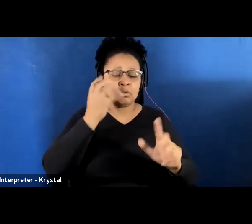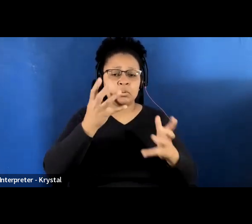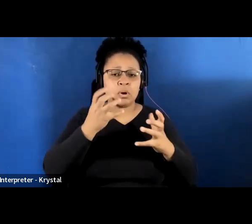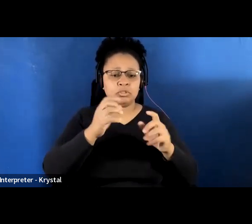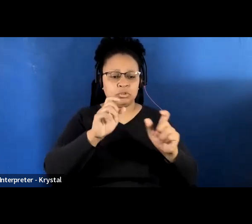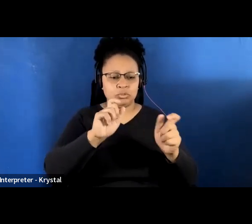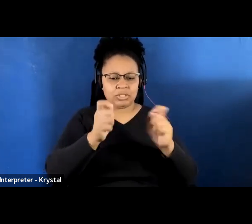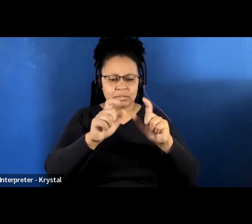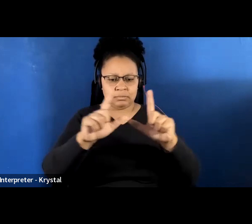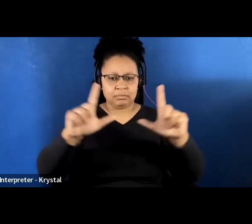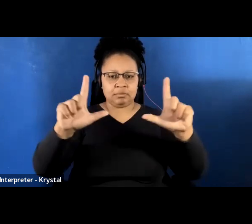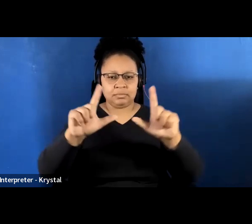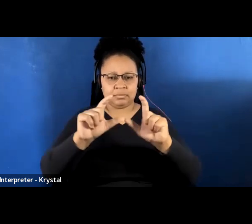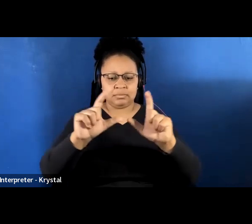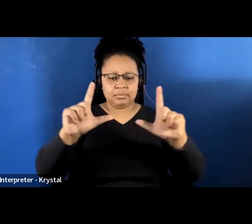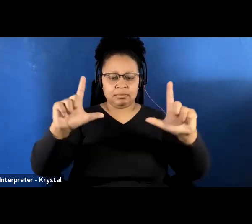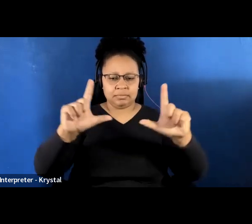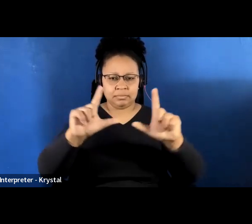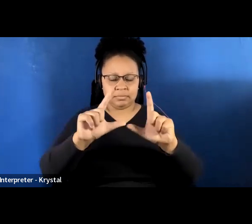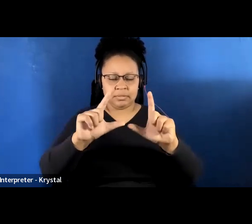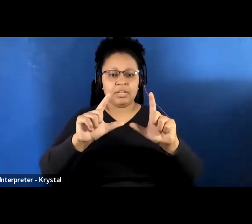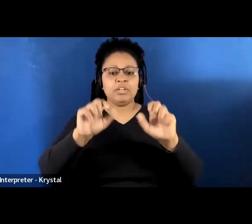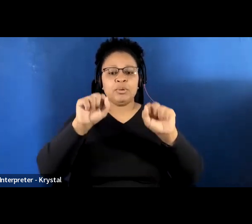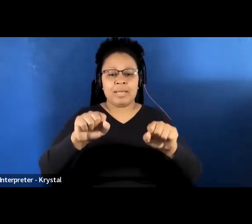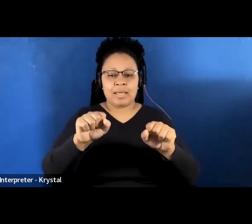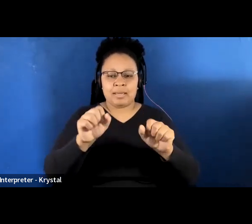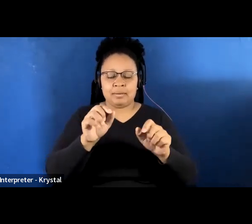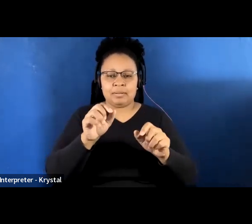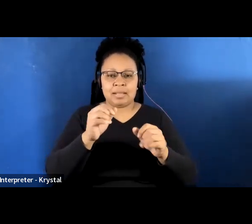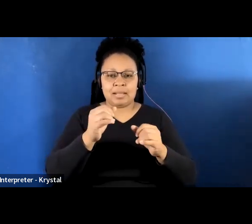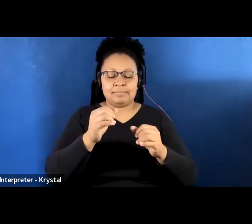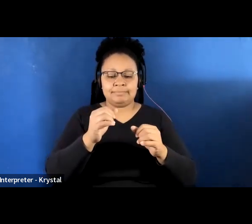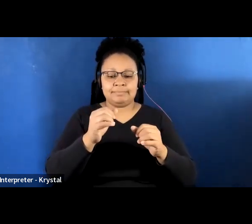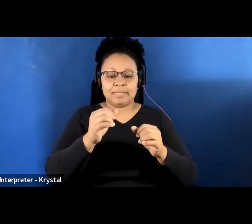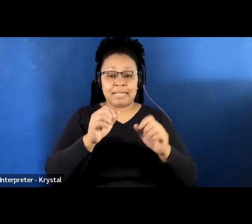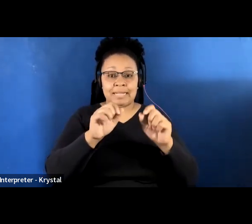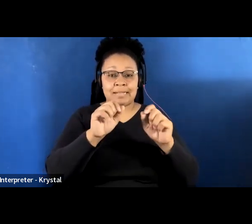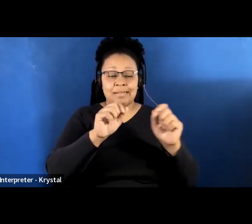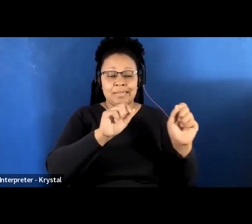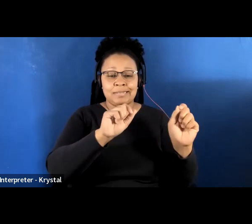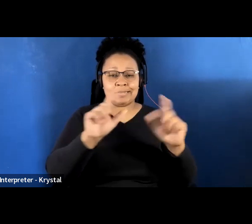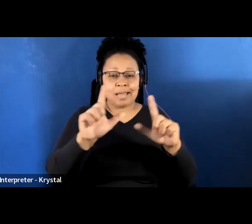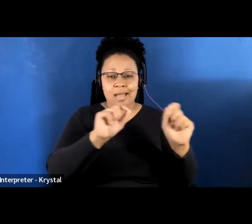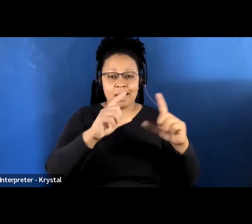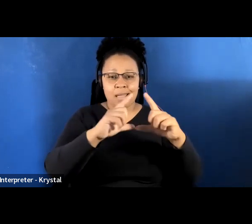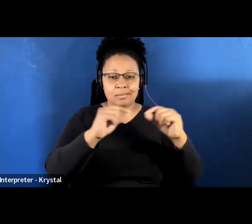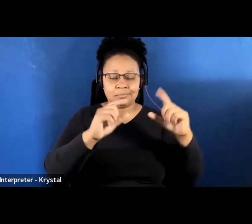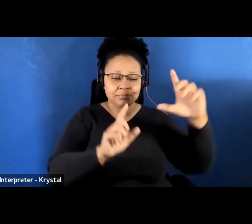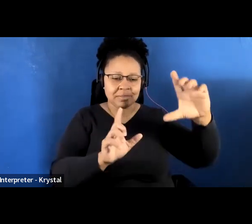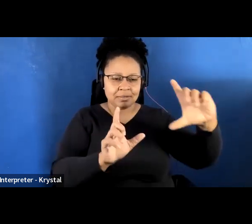if slides are shown, you can select the line in the middle to make the slides larger or smaller.